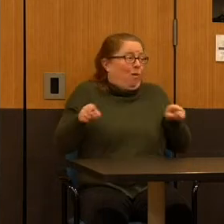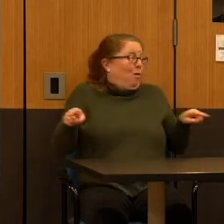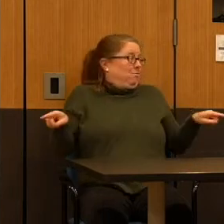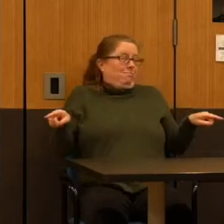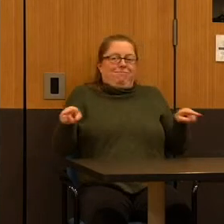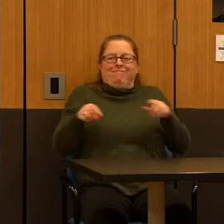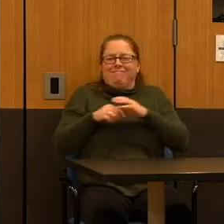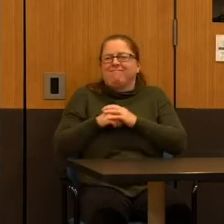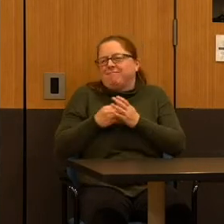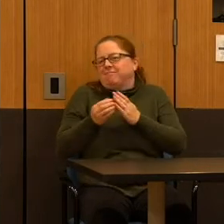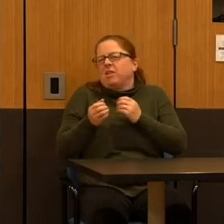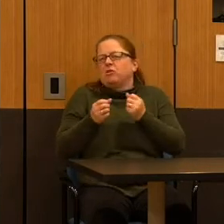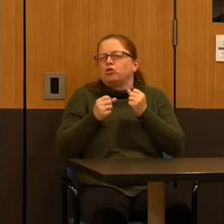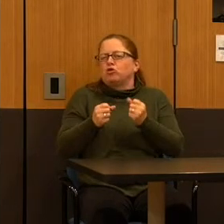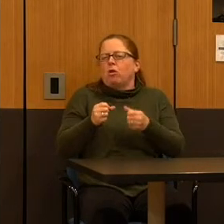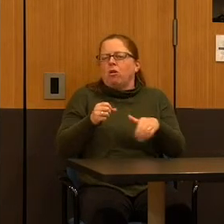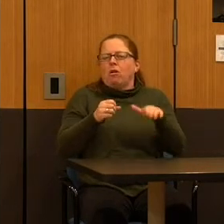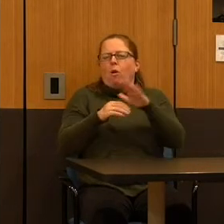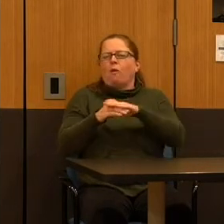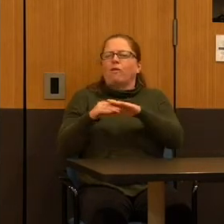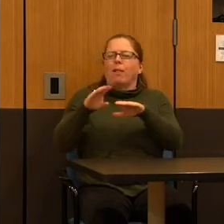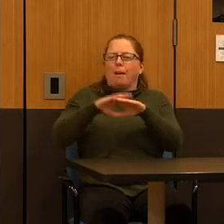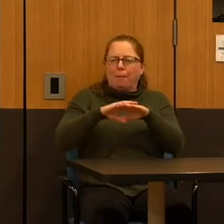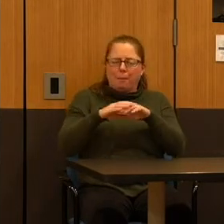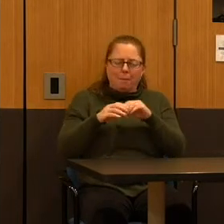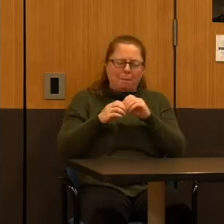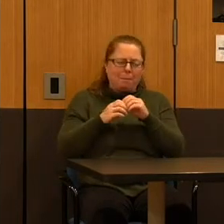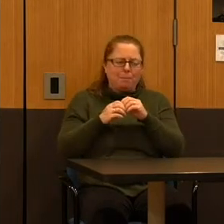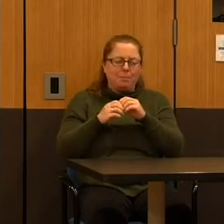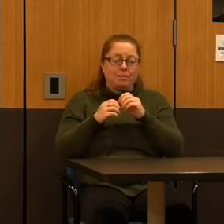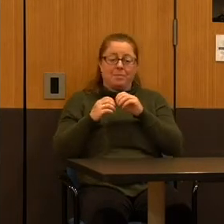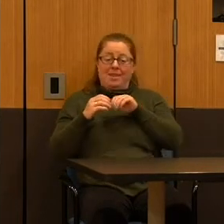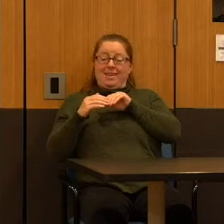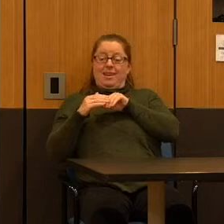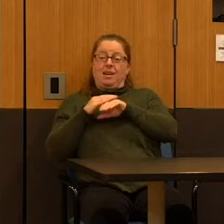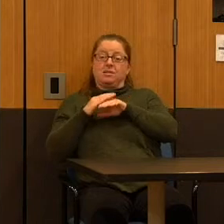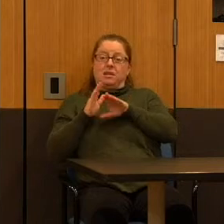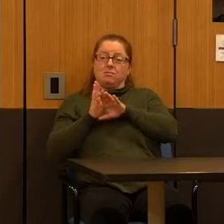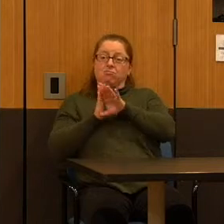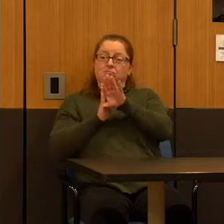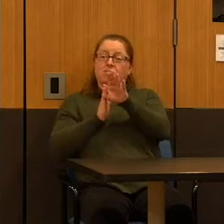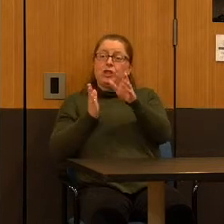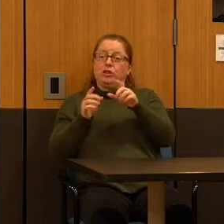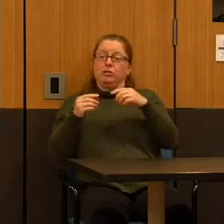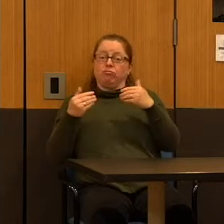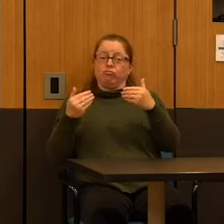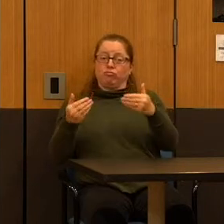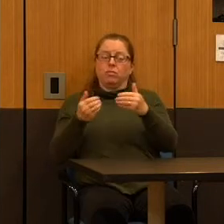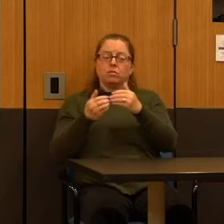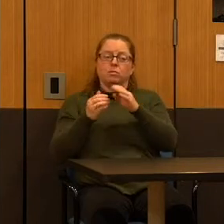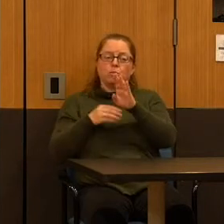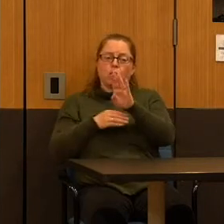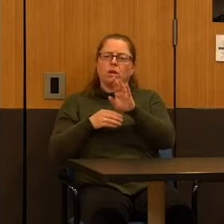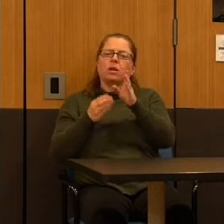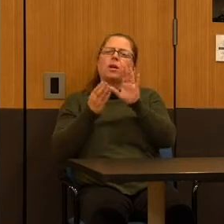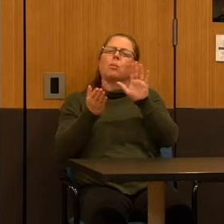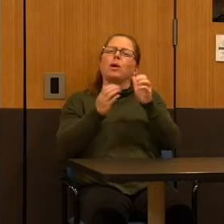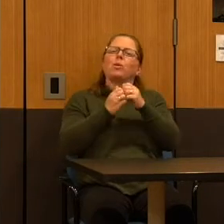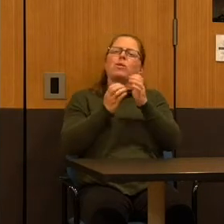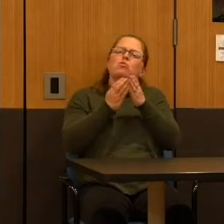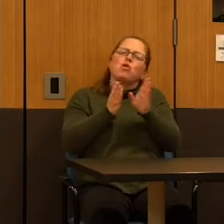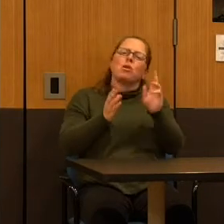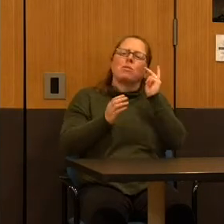strong overlap in the history of how access developed in Berkeley with the broader politics of the 1960s,